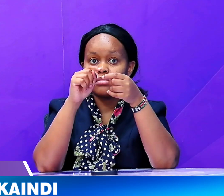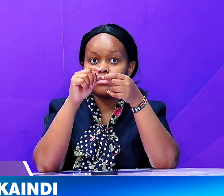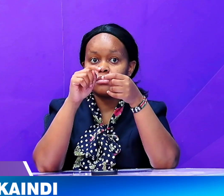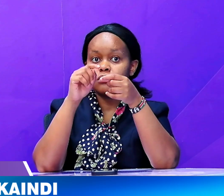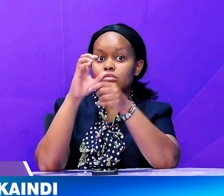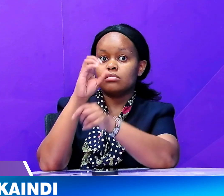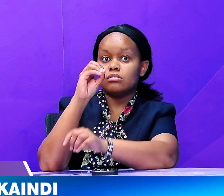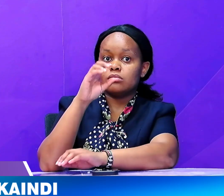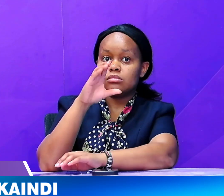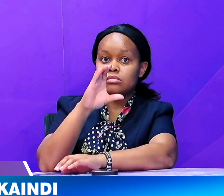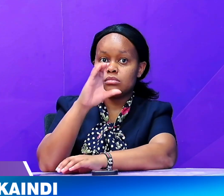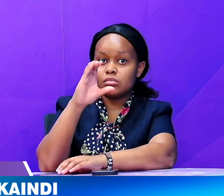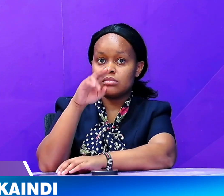occurred.